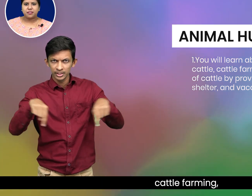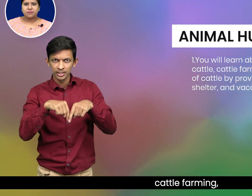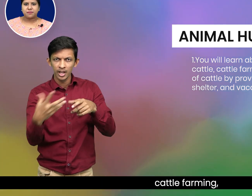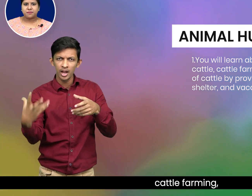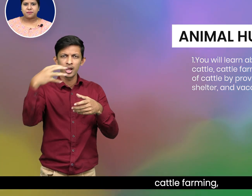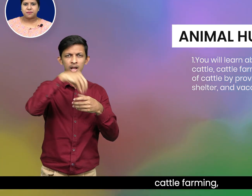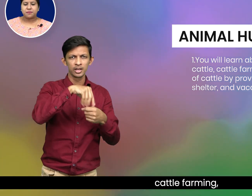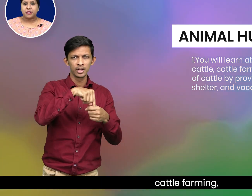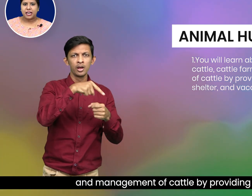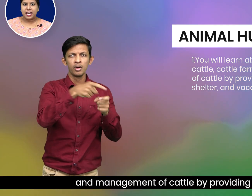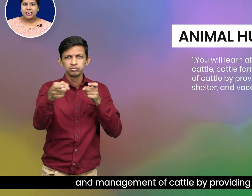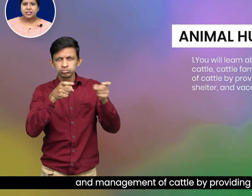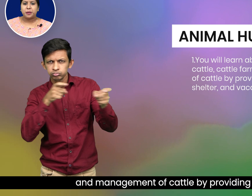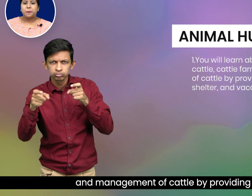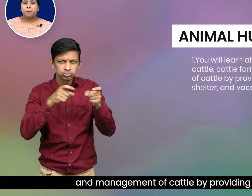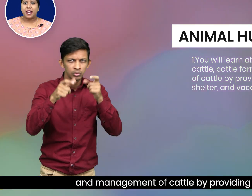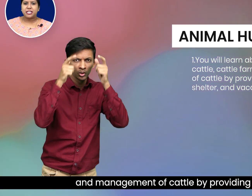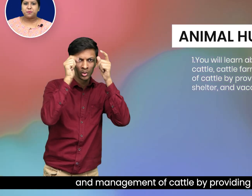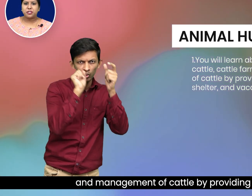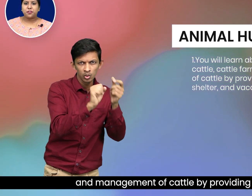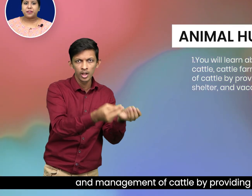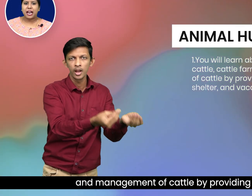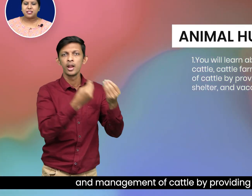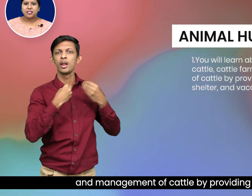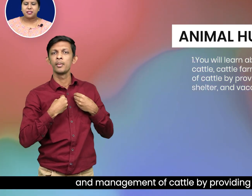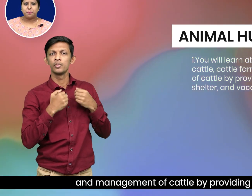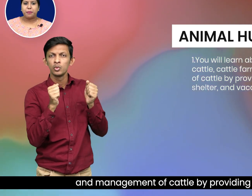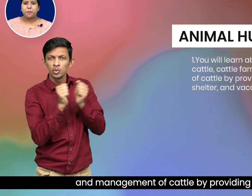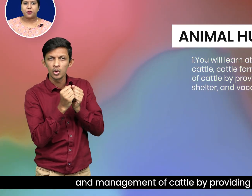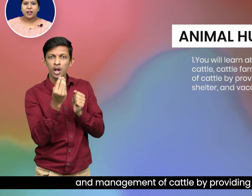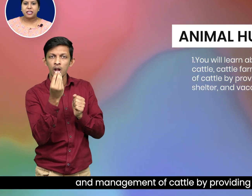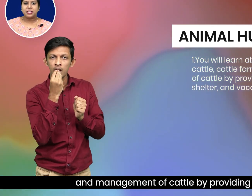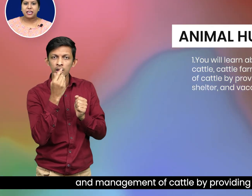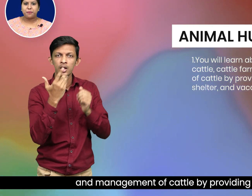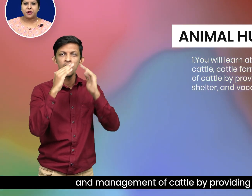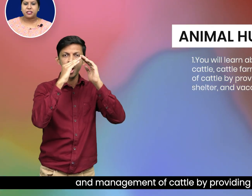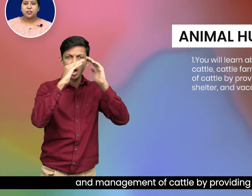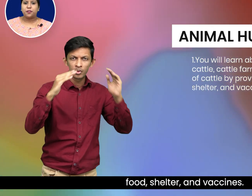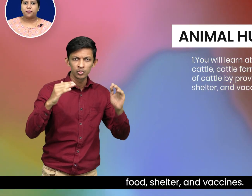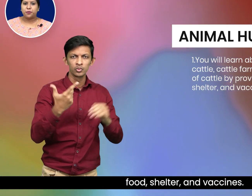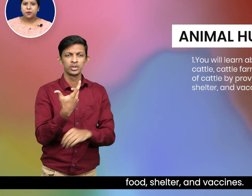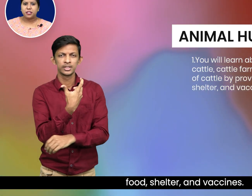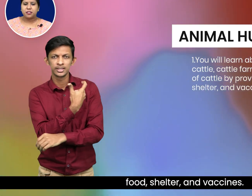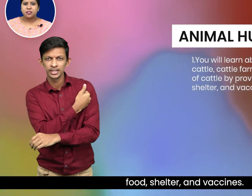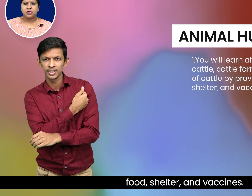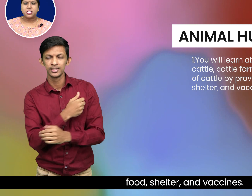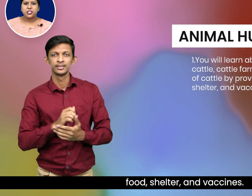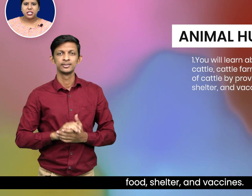farming, and management of cattle by providing them with